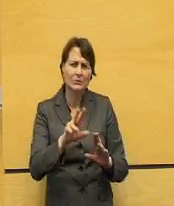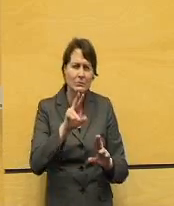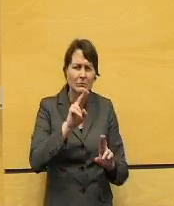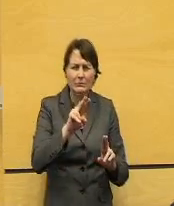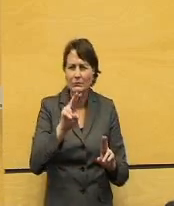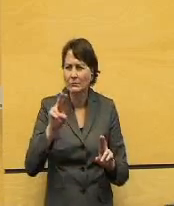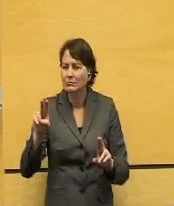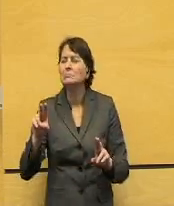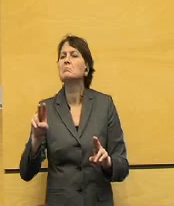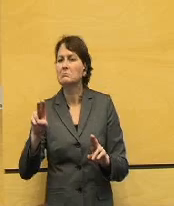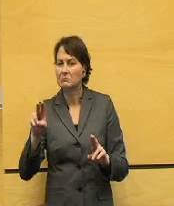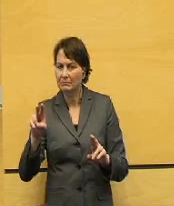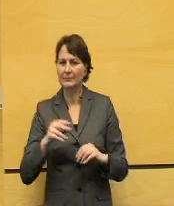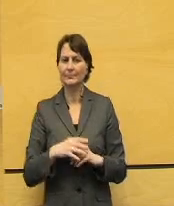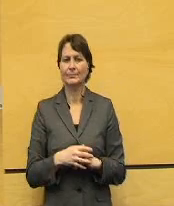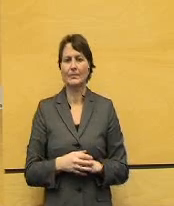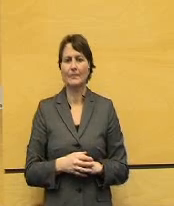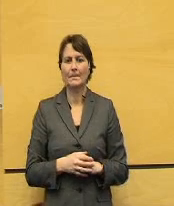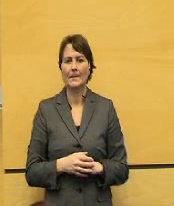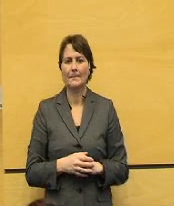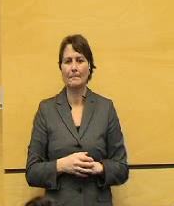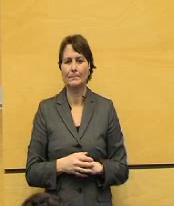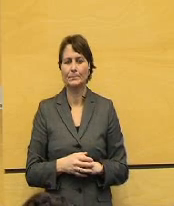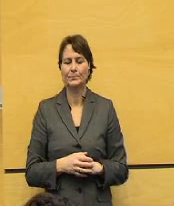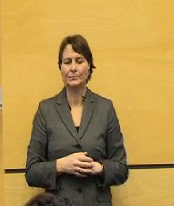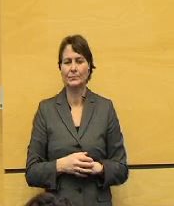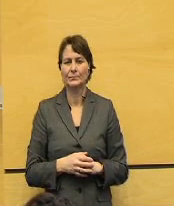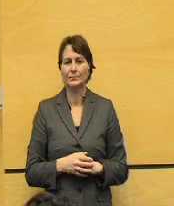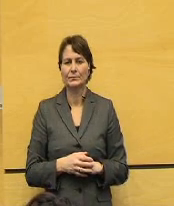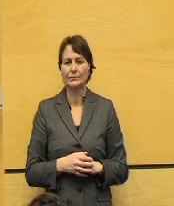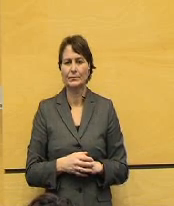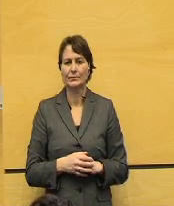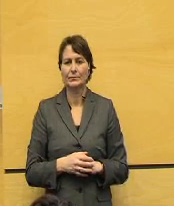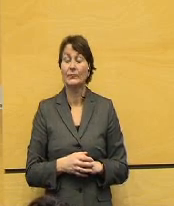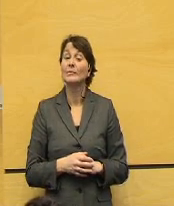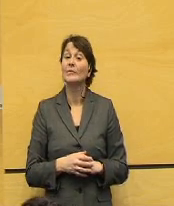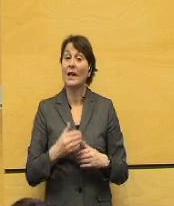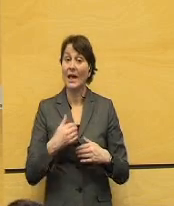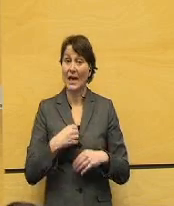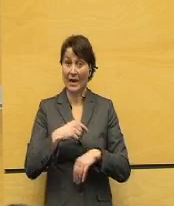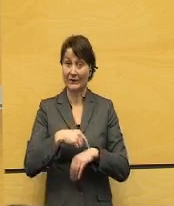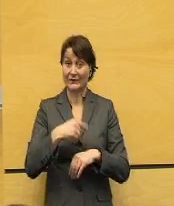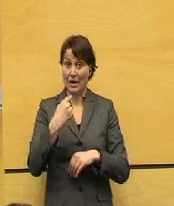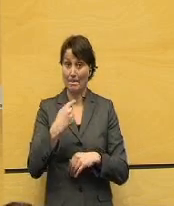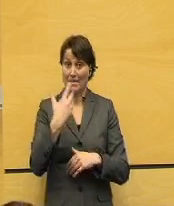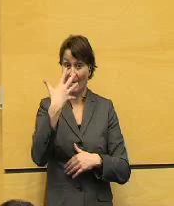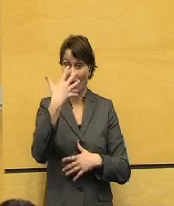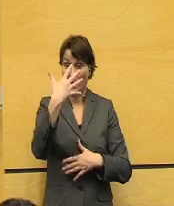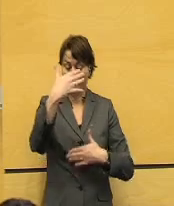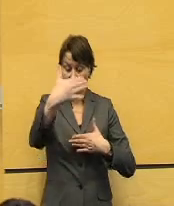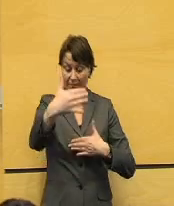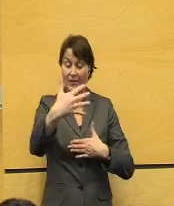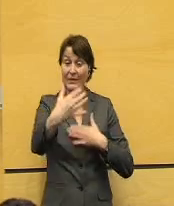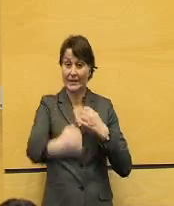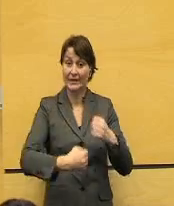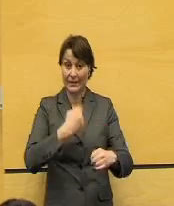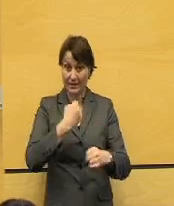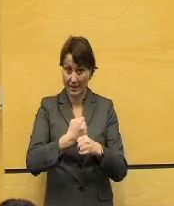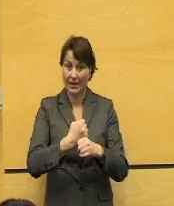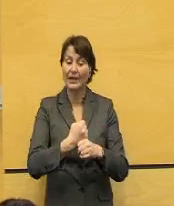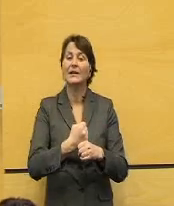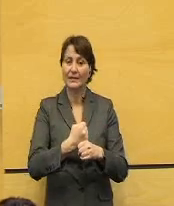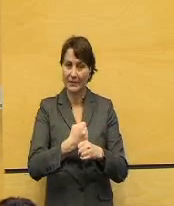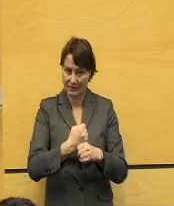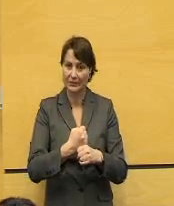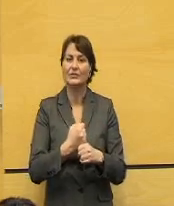They have a 5 way to have a standard fund to the model. The first